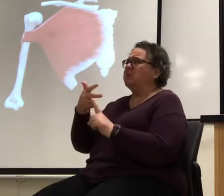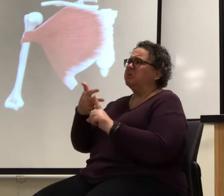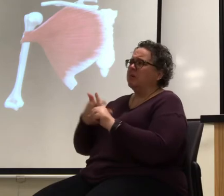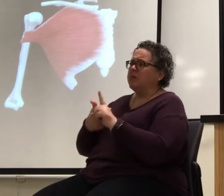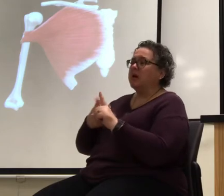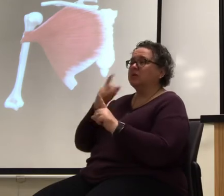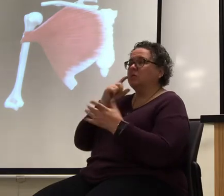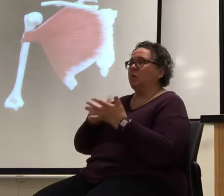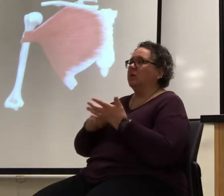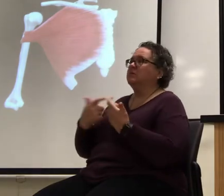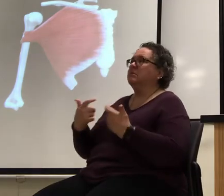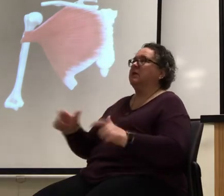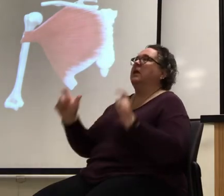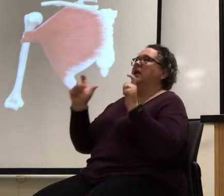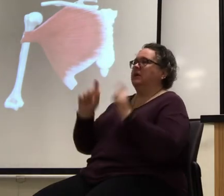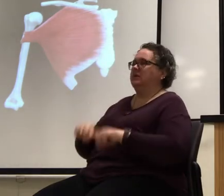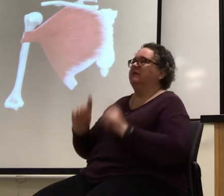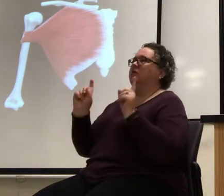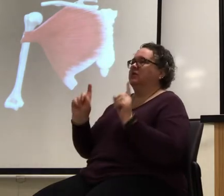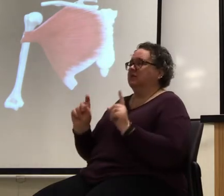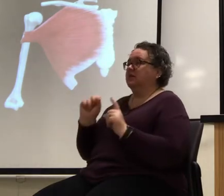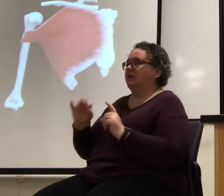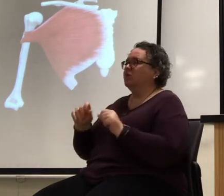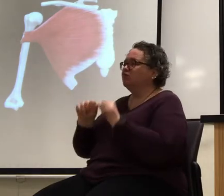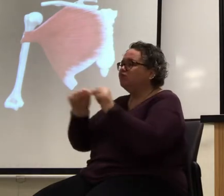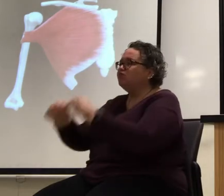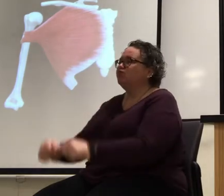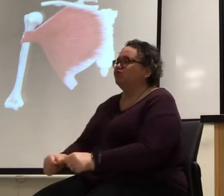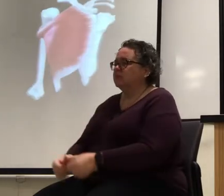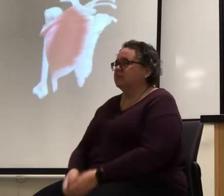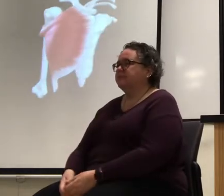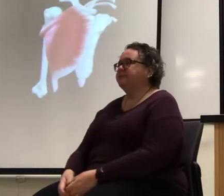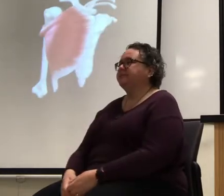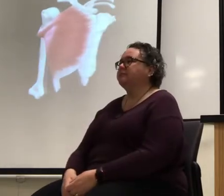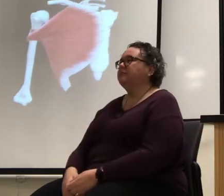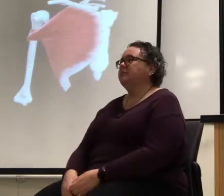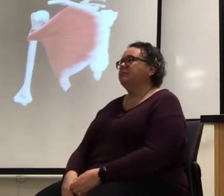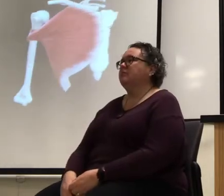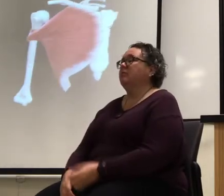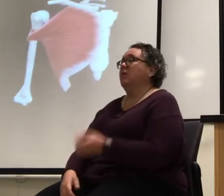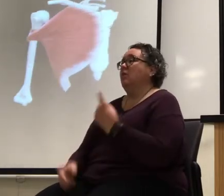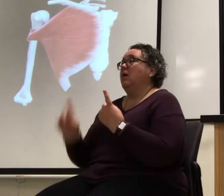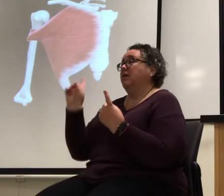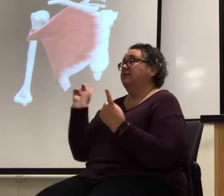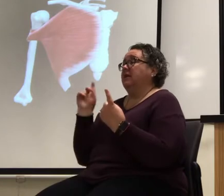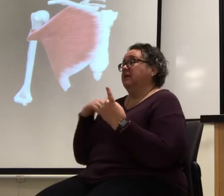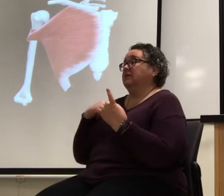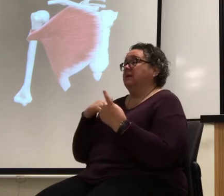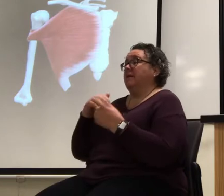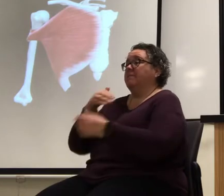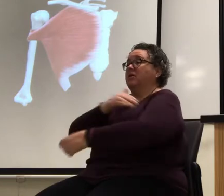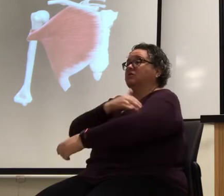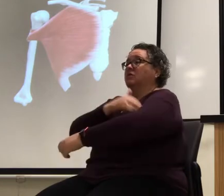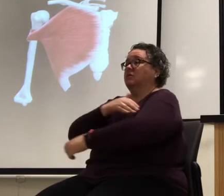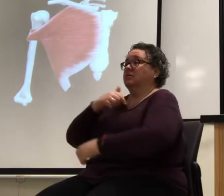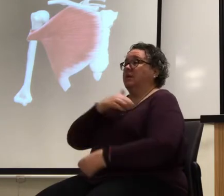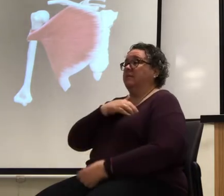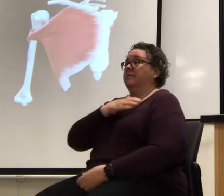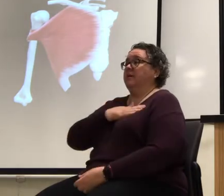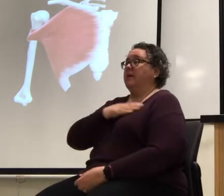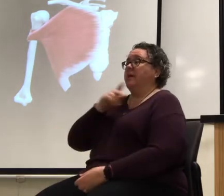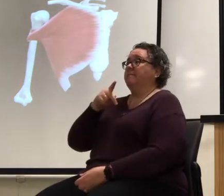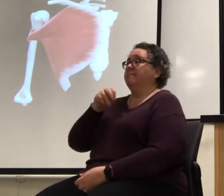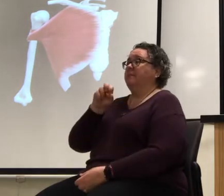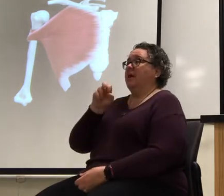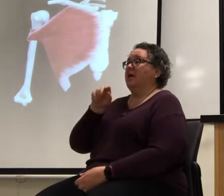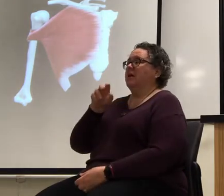really notice a difference in the mirror if you can stick to it. One of these muscles, the pectoralis major muscle, if you're working out your chest,